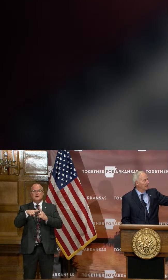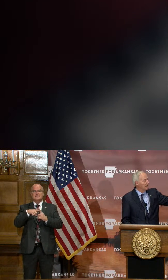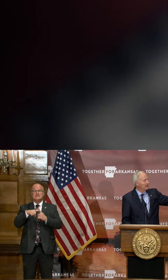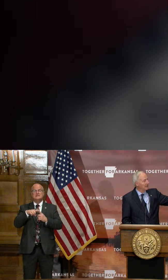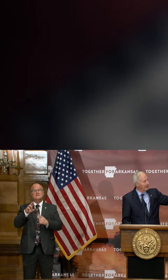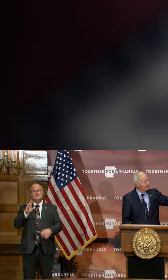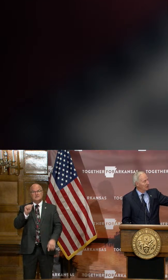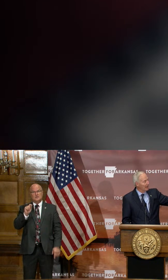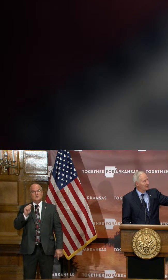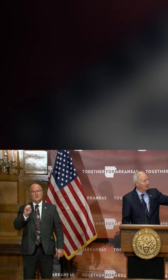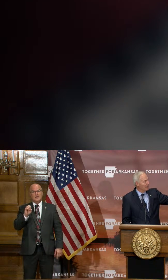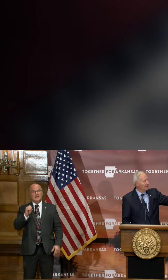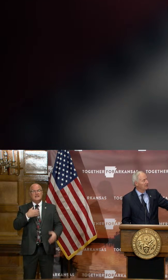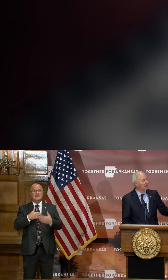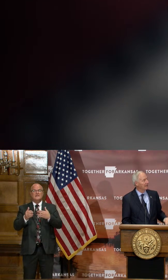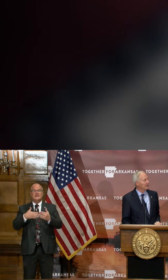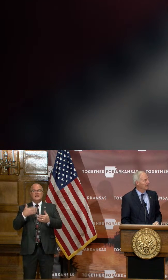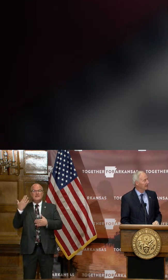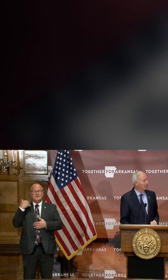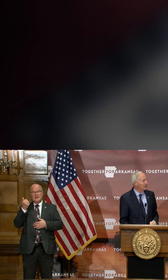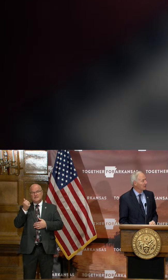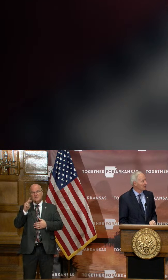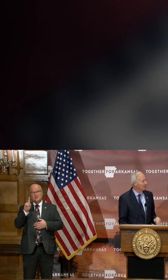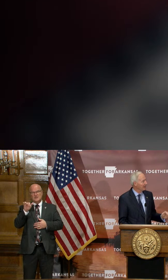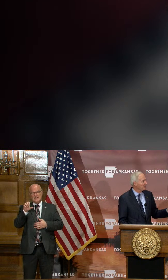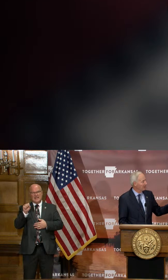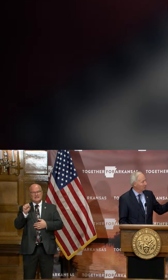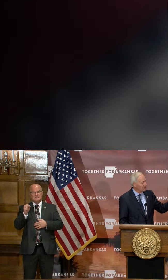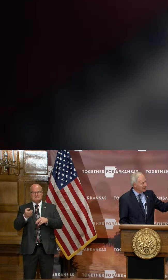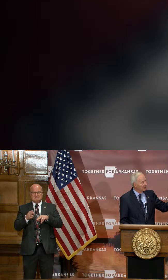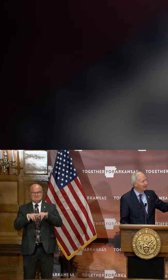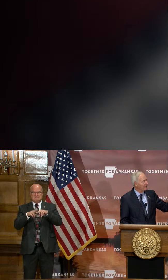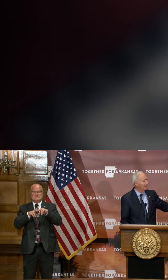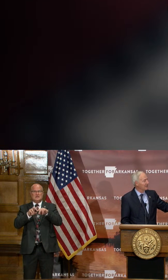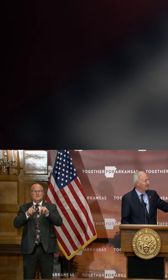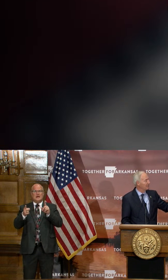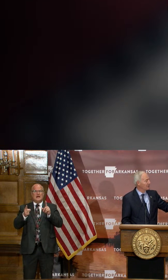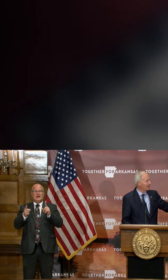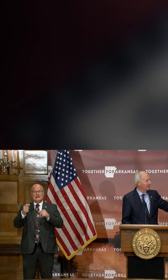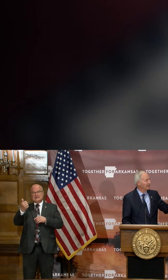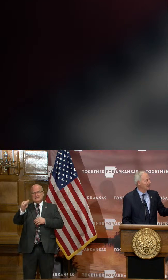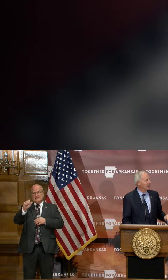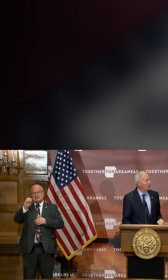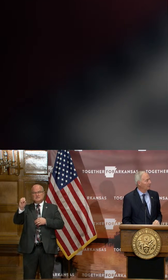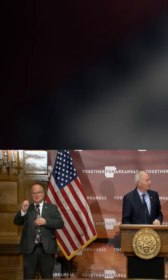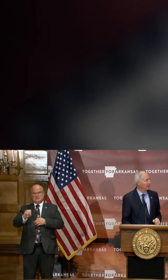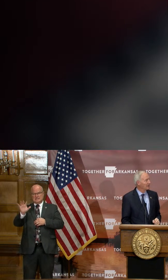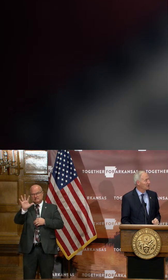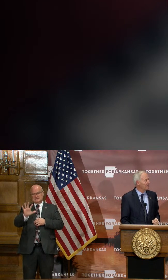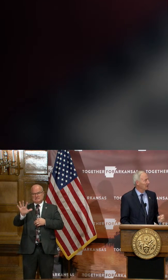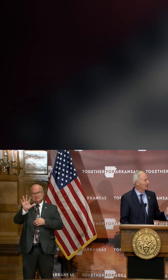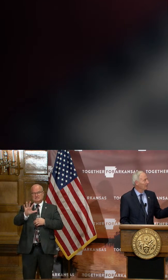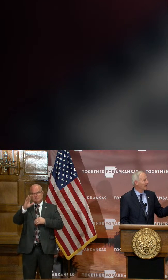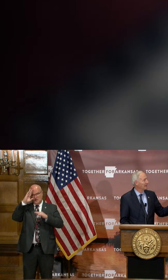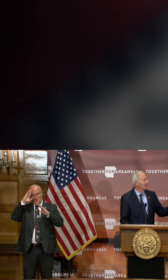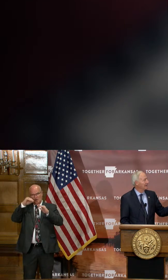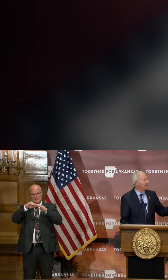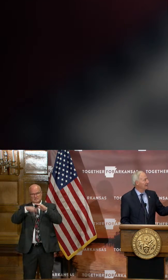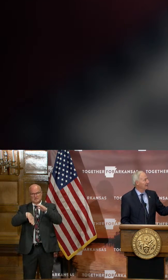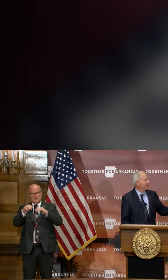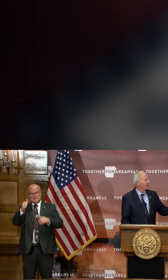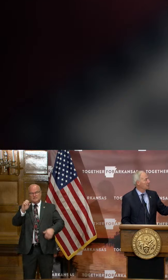positivity rate, even though the last few days might increase a little bit, but we're teetering on the 10%. Hopefully we can stay below